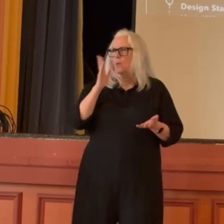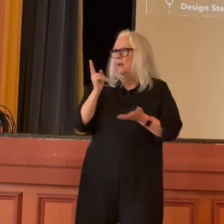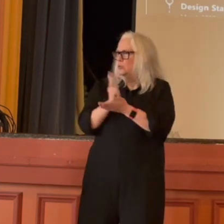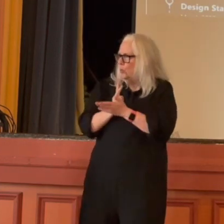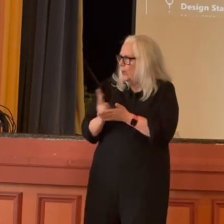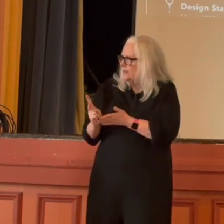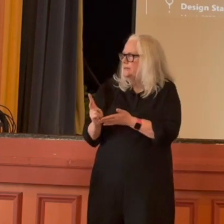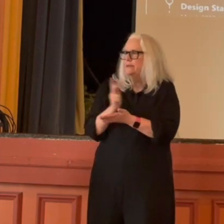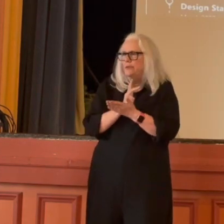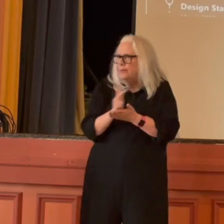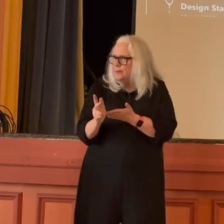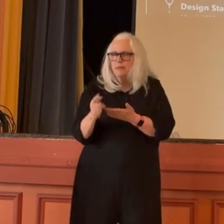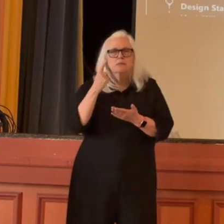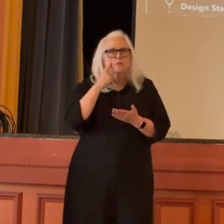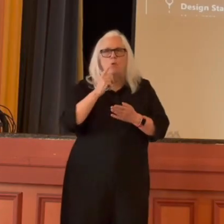not going to be that impactful.